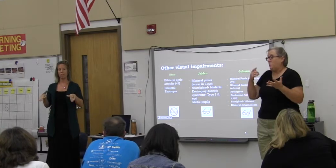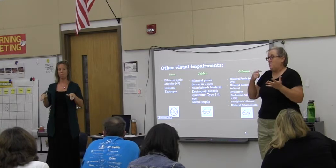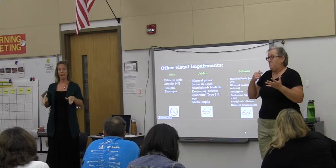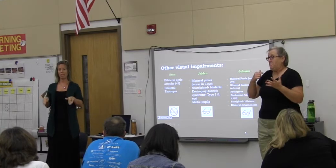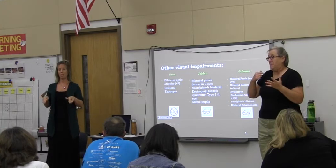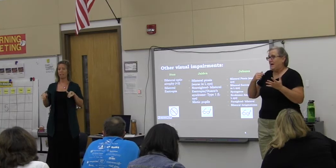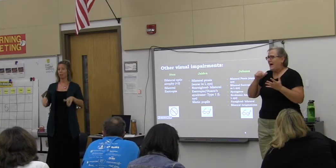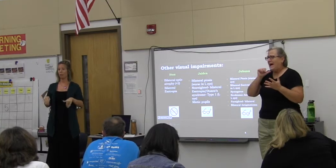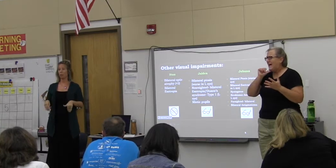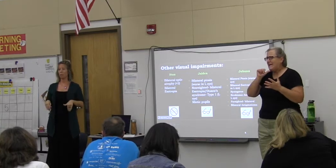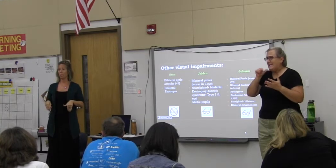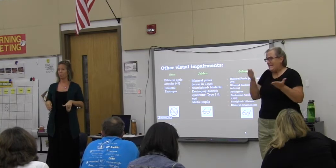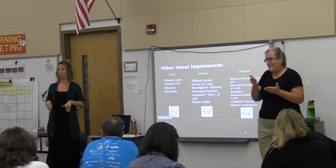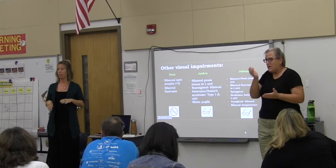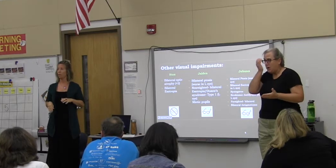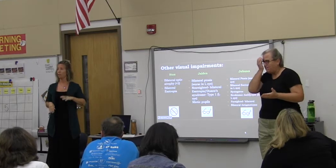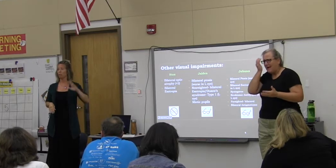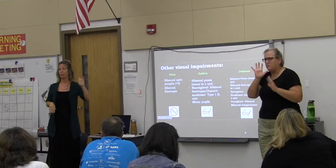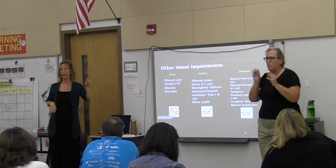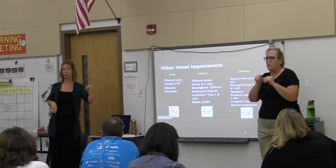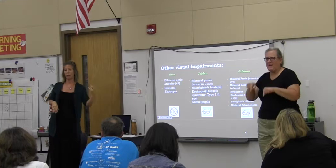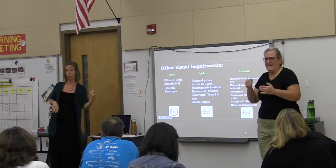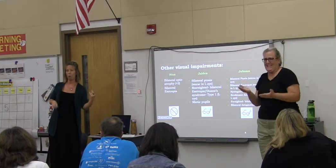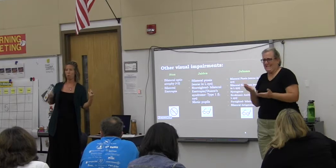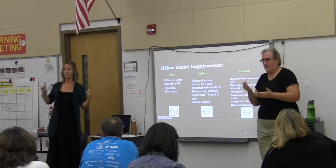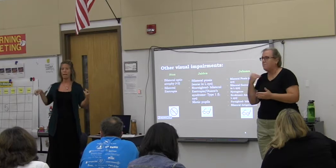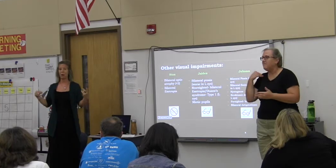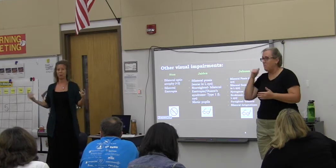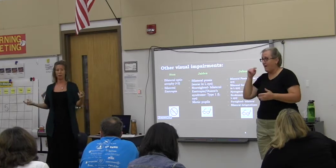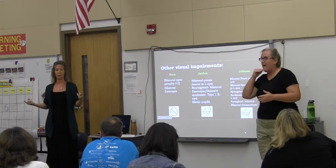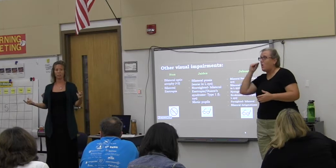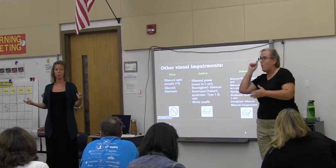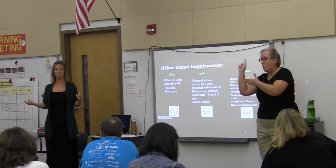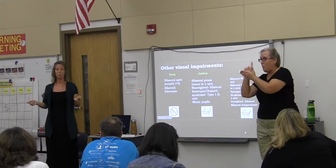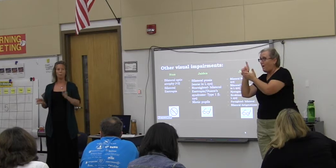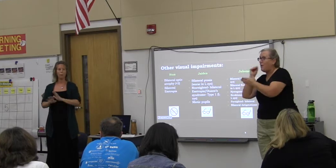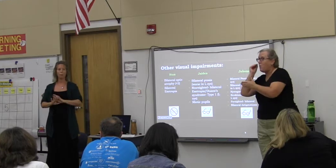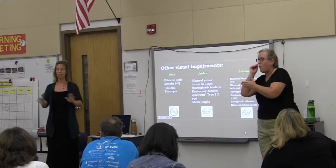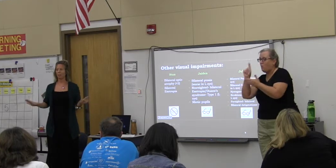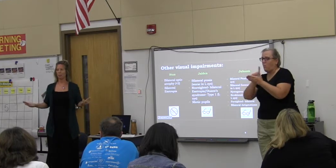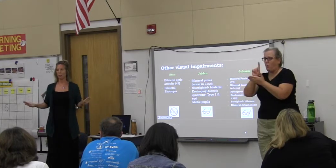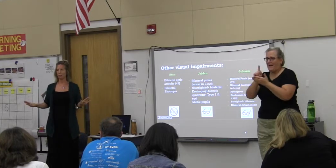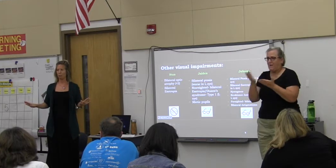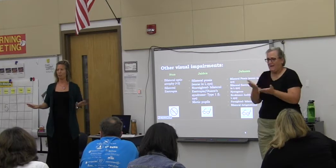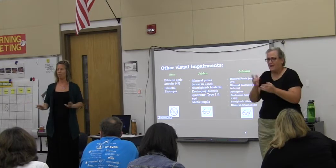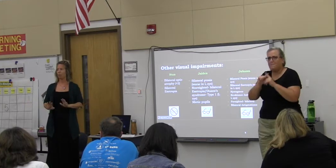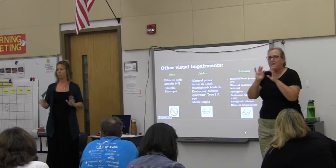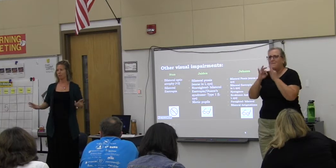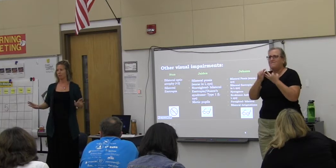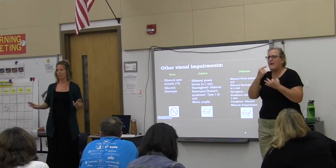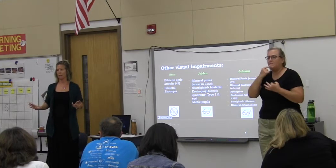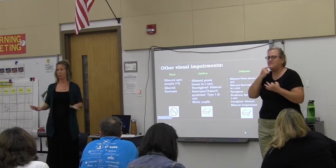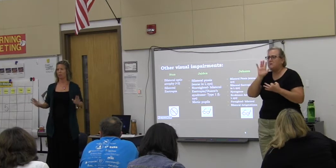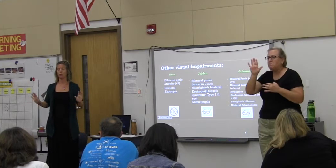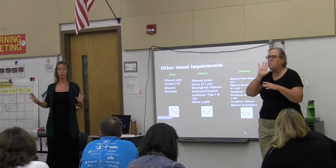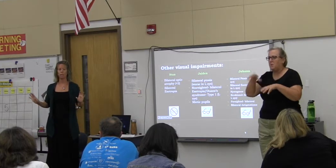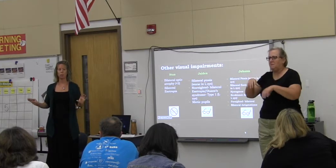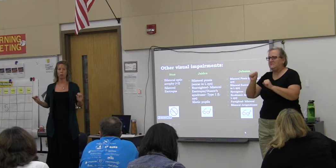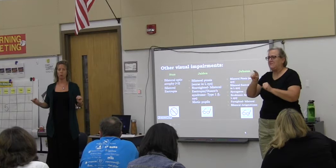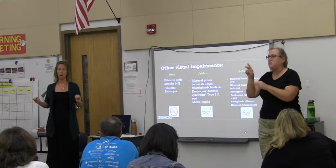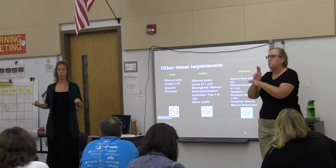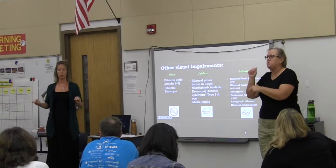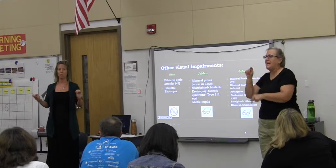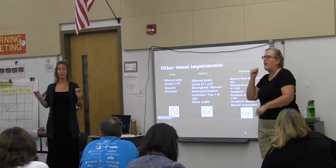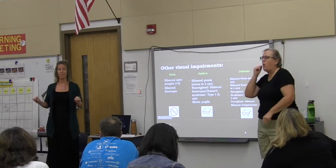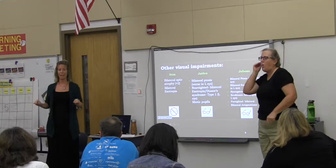get patched here at school anymore. They used to do an hour at home and an hour here at school. but I think the family said they were just gonna take over, so they